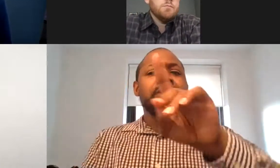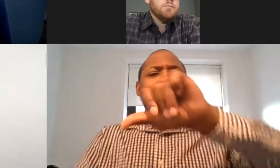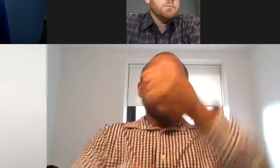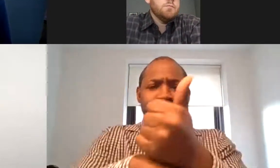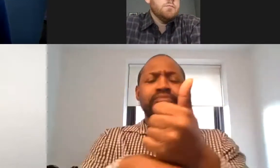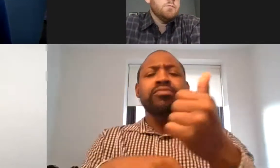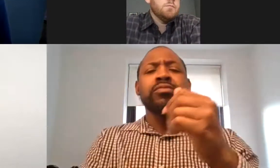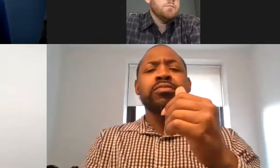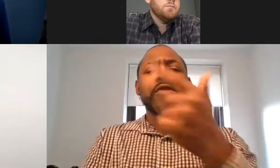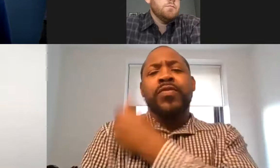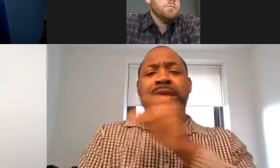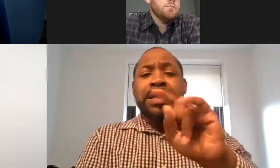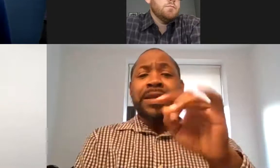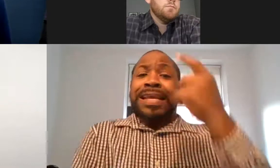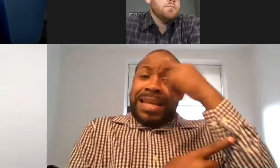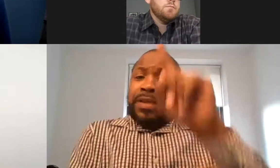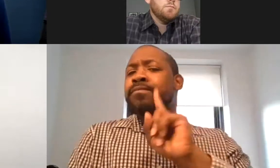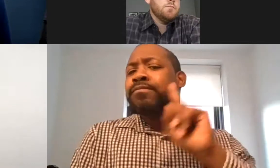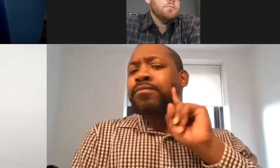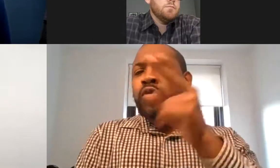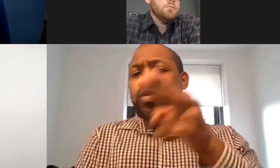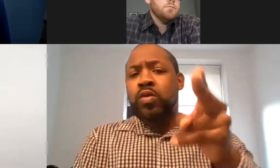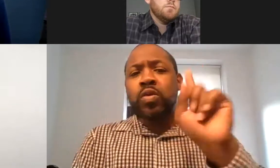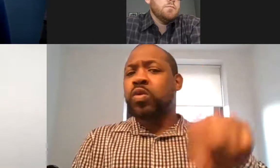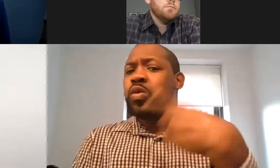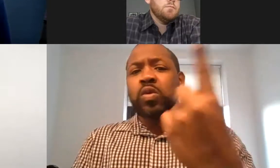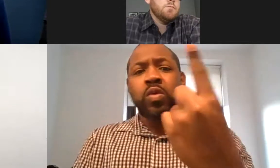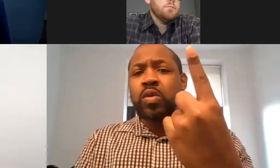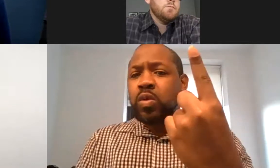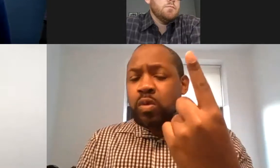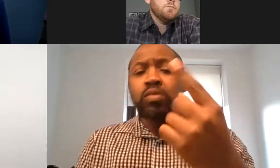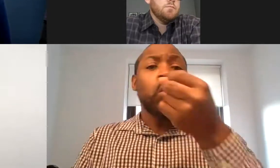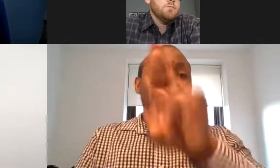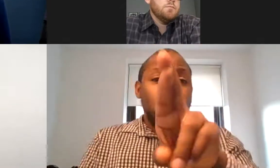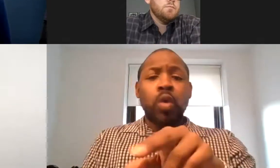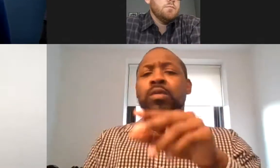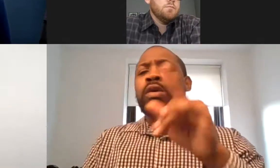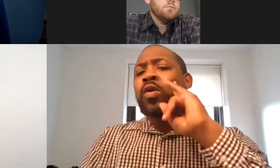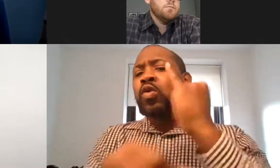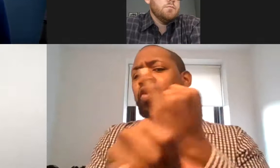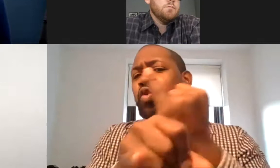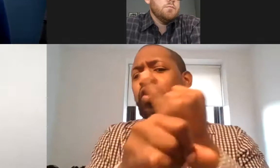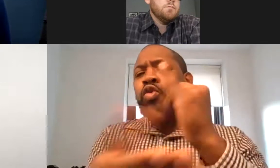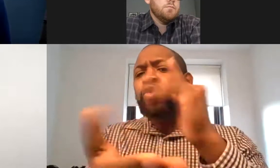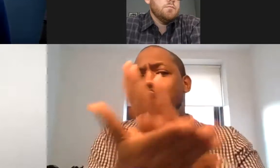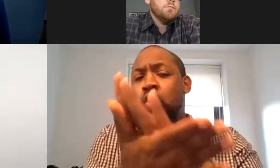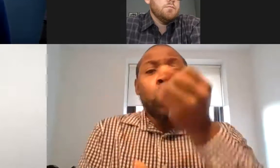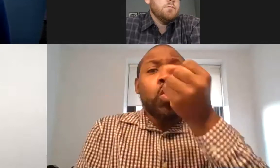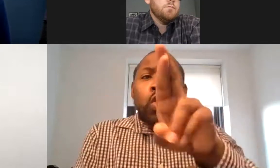home state, and a few other states have set up a date for vaccines, which is basically known for Deaf Day only, where the deaf and hard of hearing are having it. And